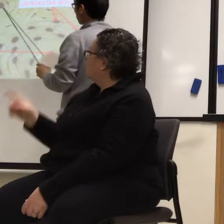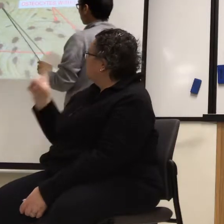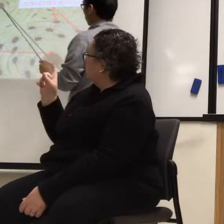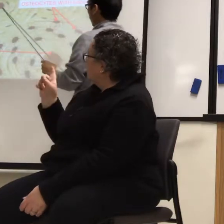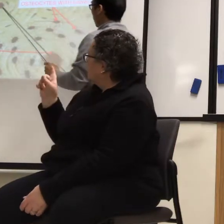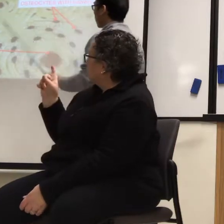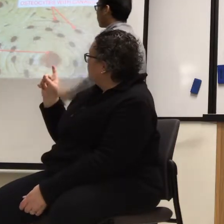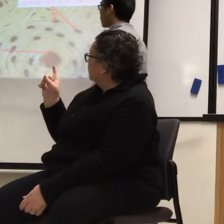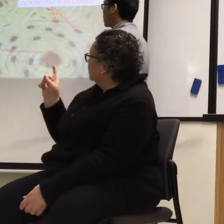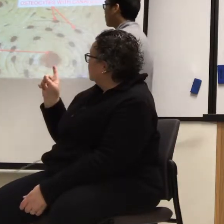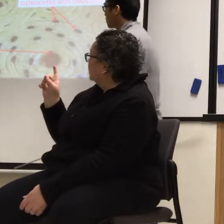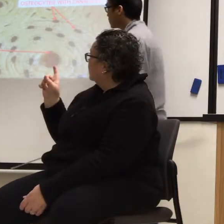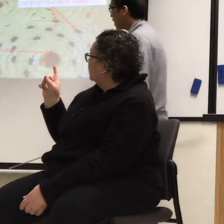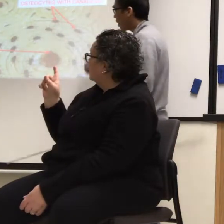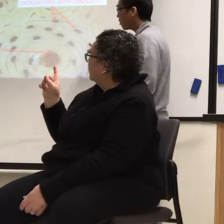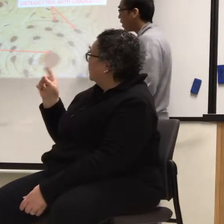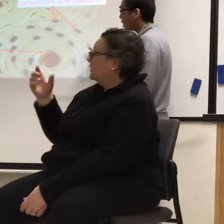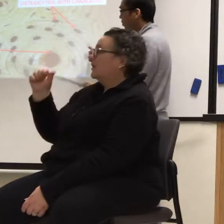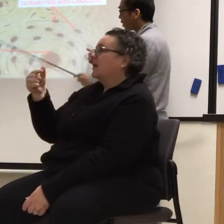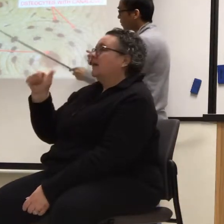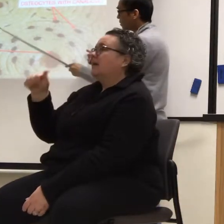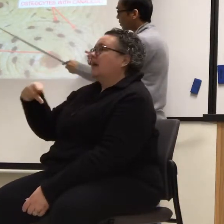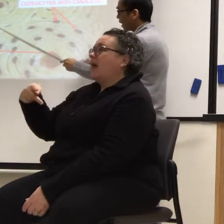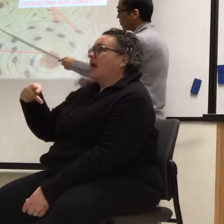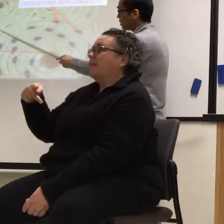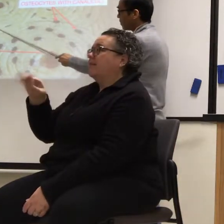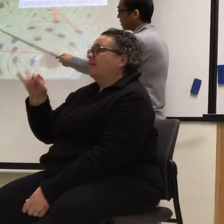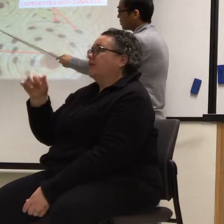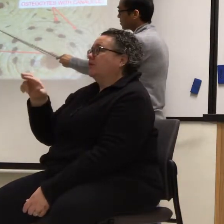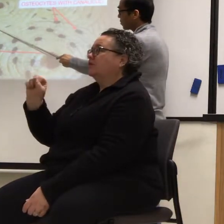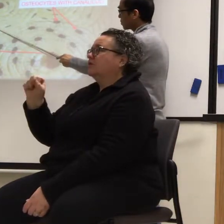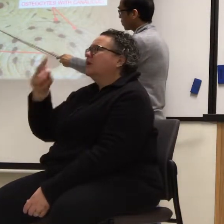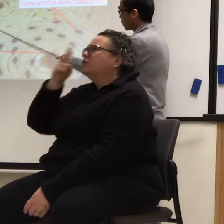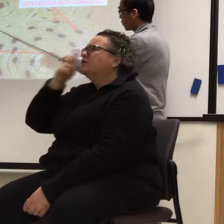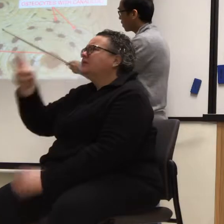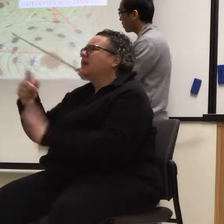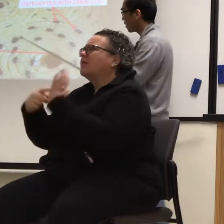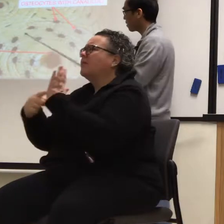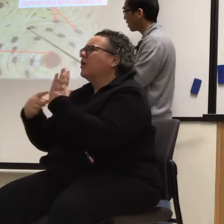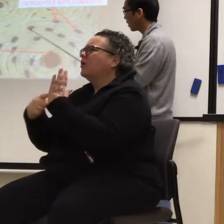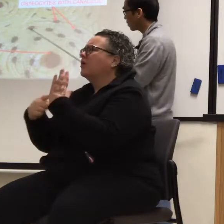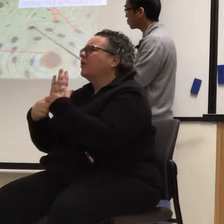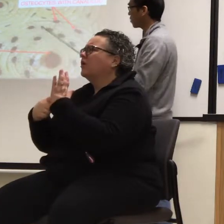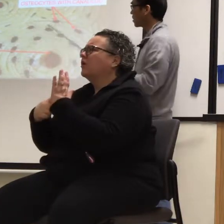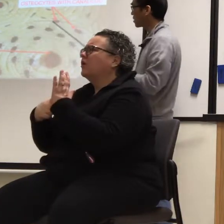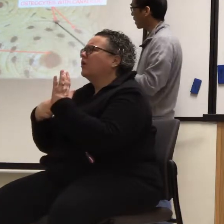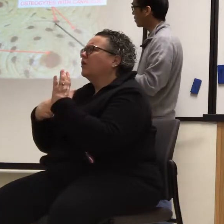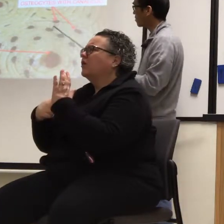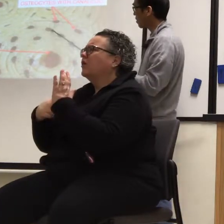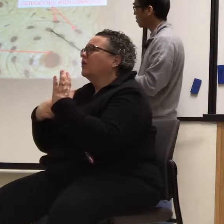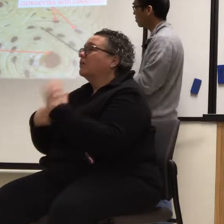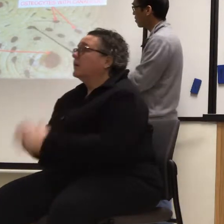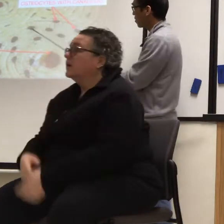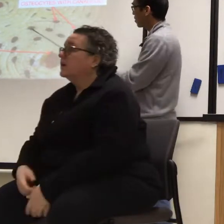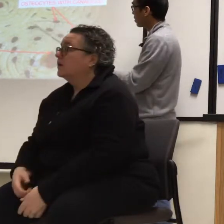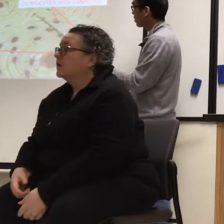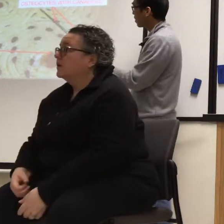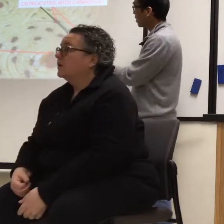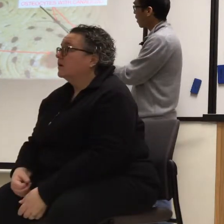lamella, essential canal. Do you see how the model, like these are empty spaces, so those are lacuna, but they illustrated cells there?